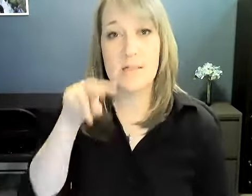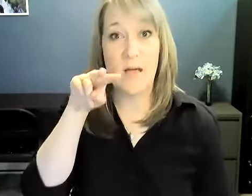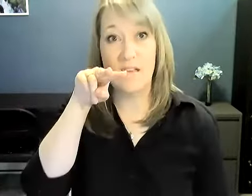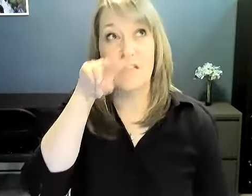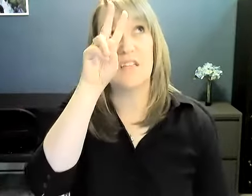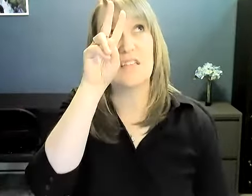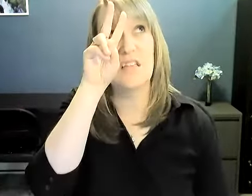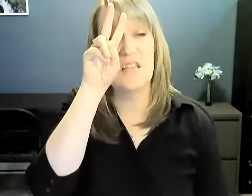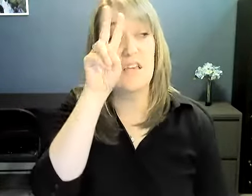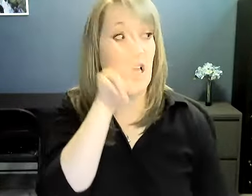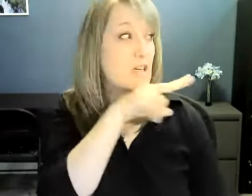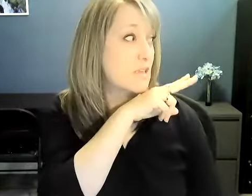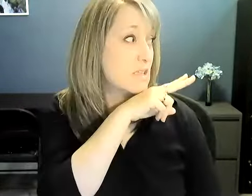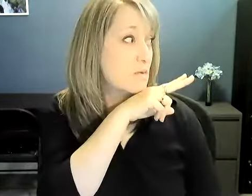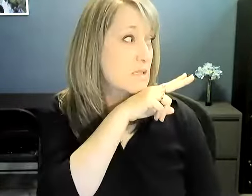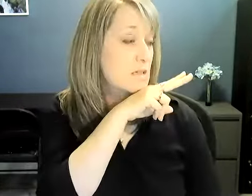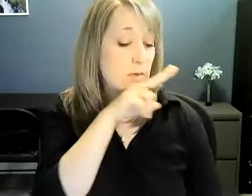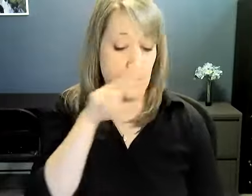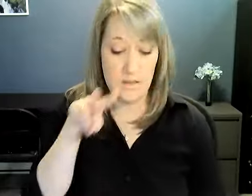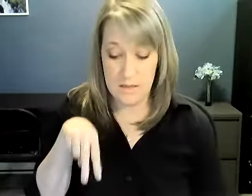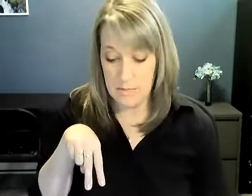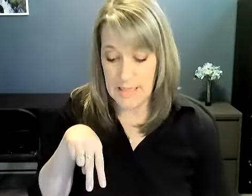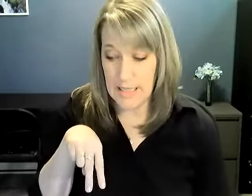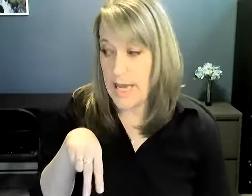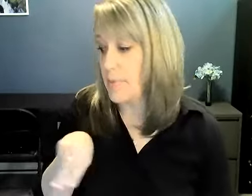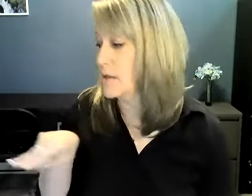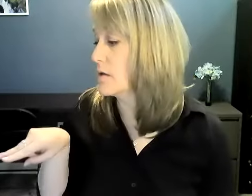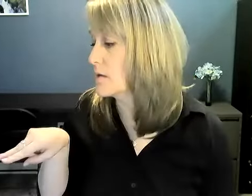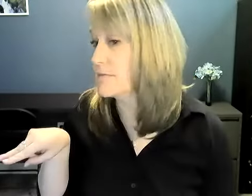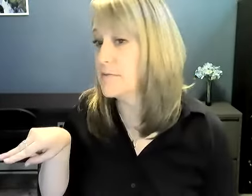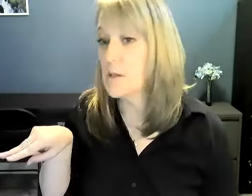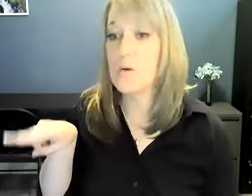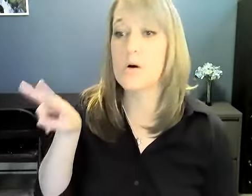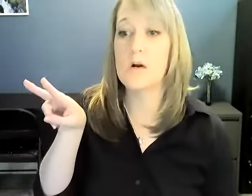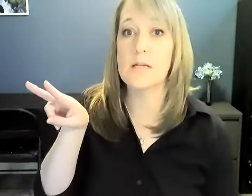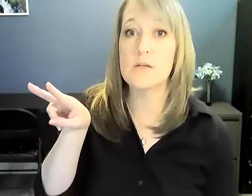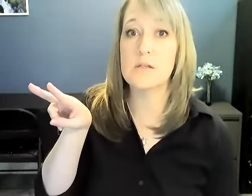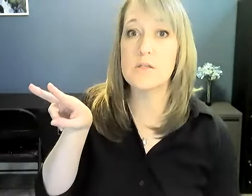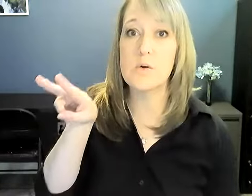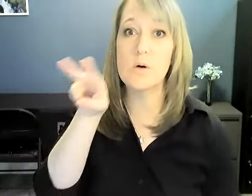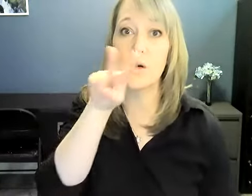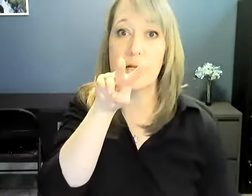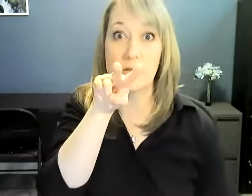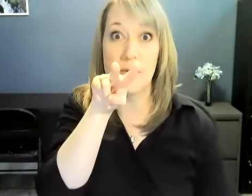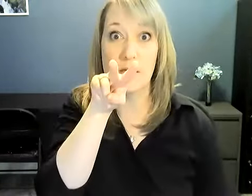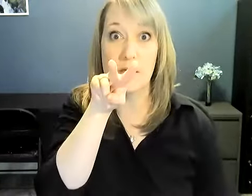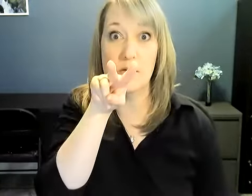I can look at the ceiling, I can look at the window, I can look at my lap, I can look at the floor, I can look at the door, I can look back at